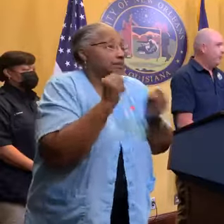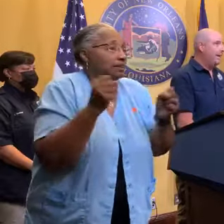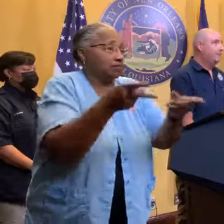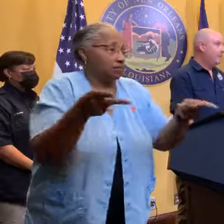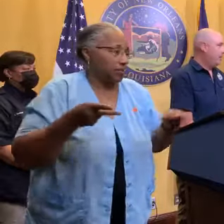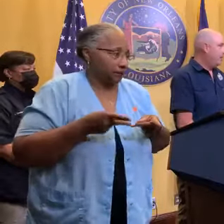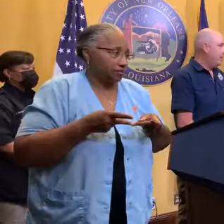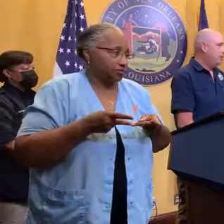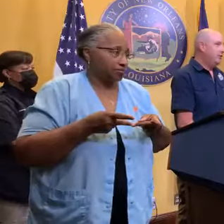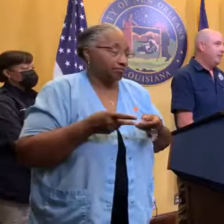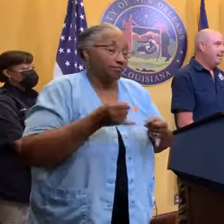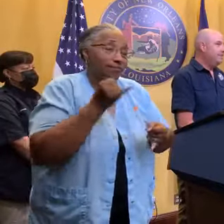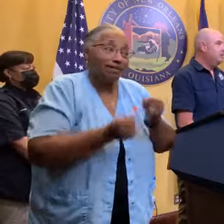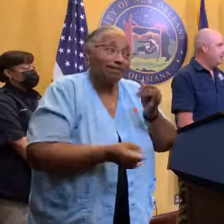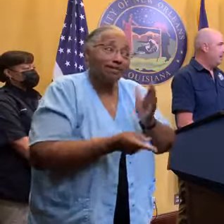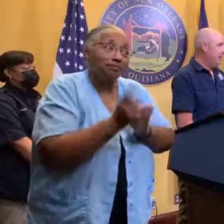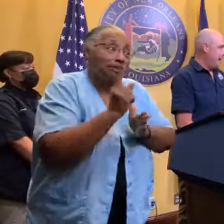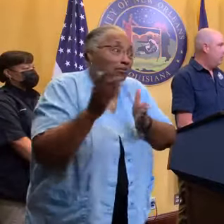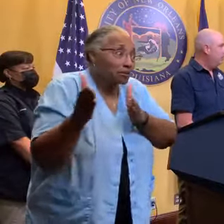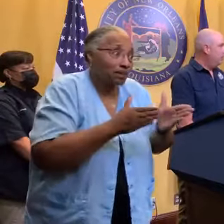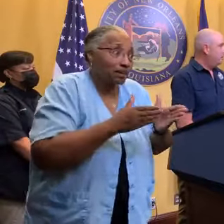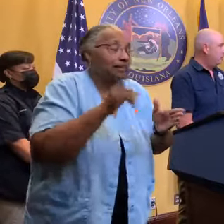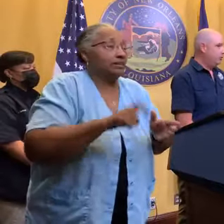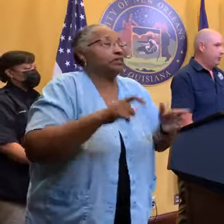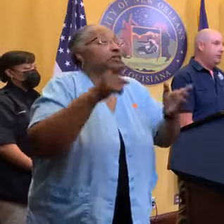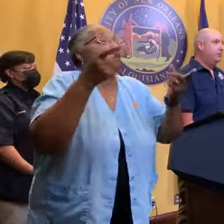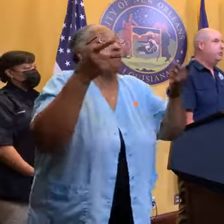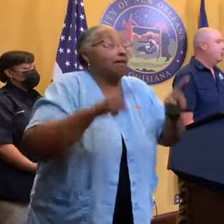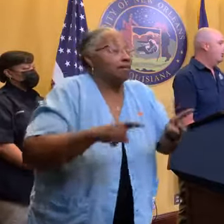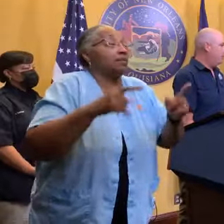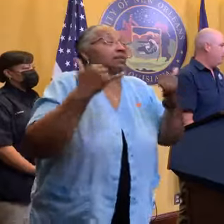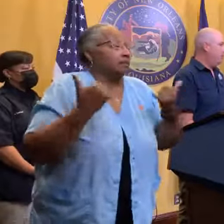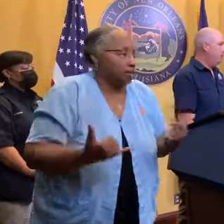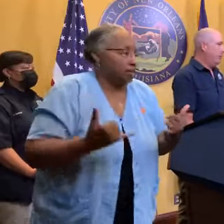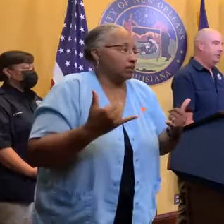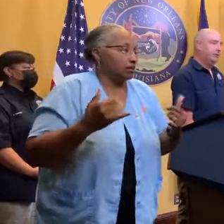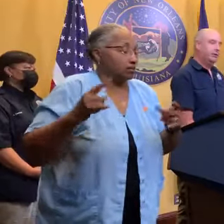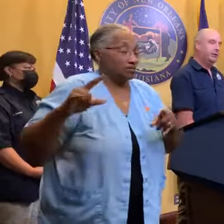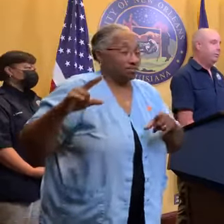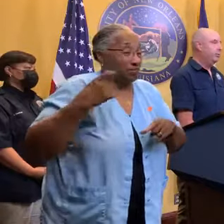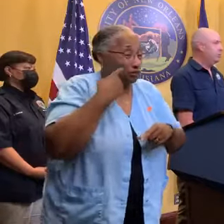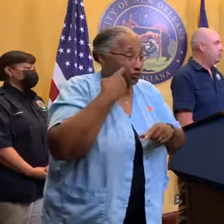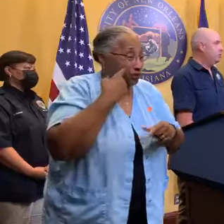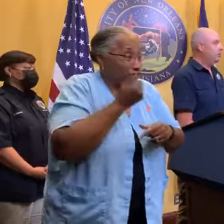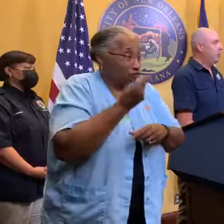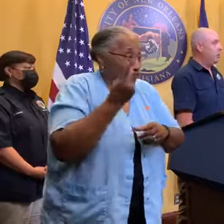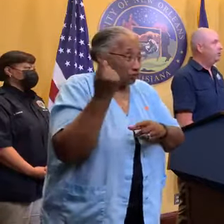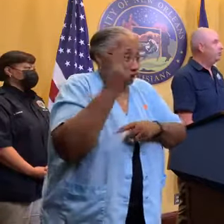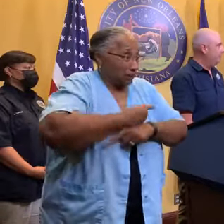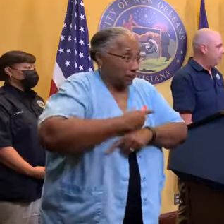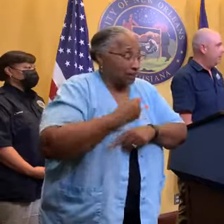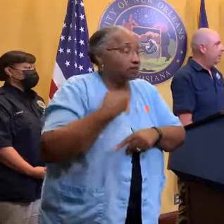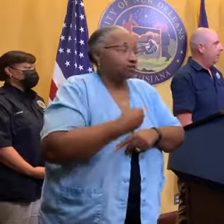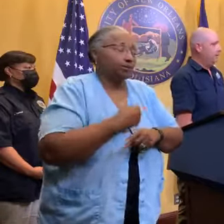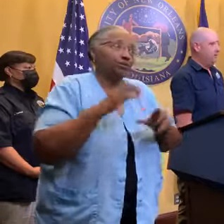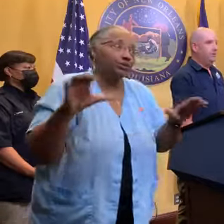those last minute preparations, they need to be done now because we've seen you over the past few days, and look, we've been doing this all